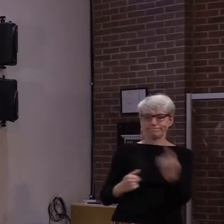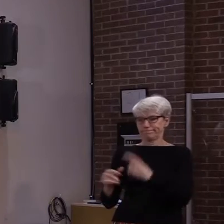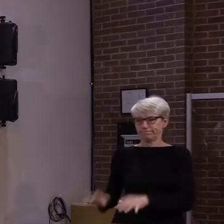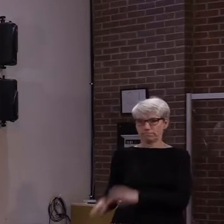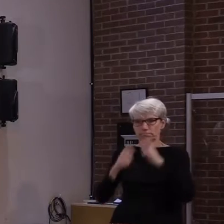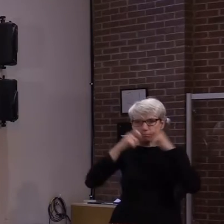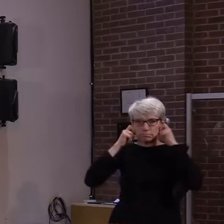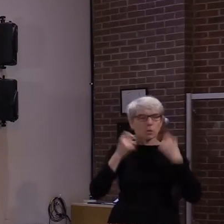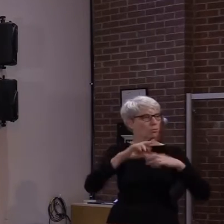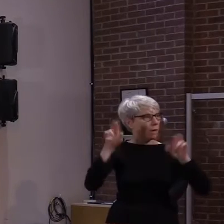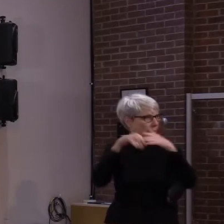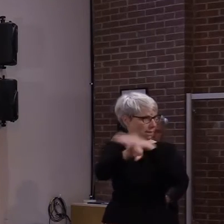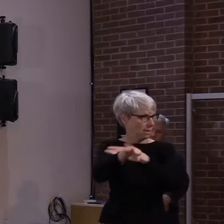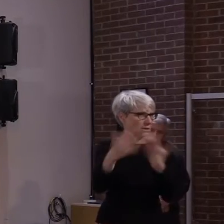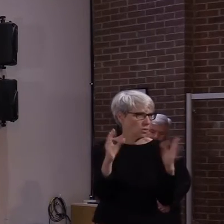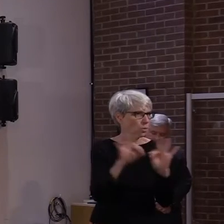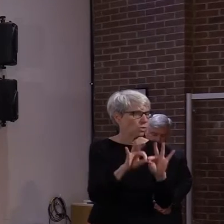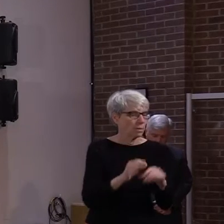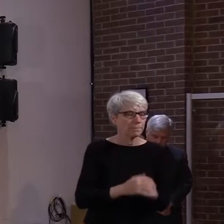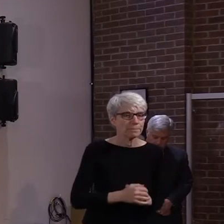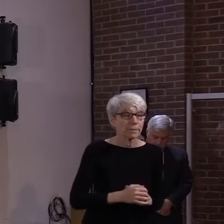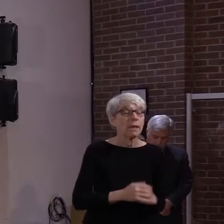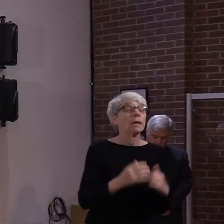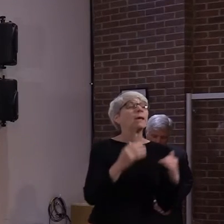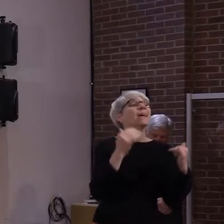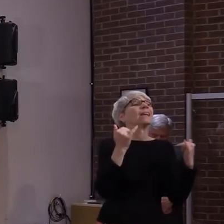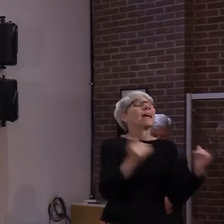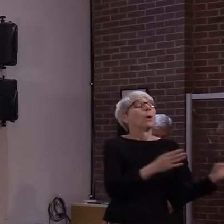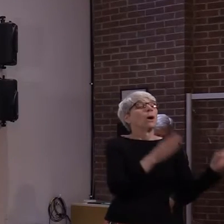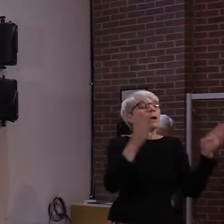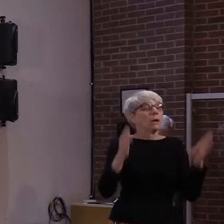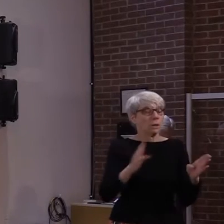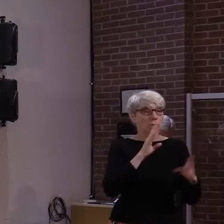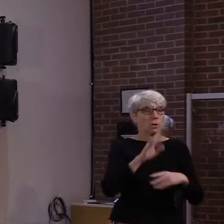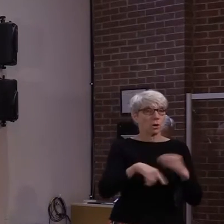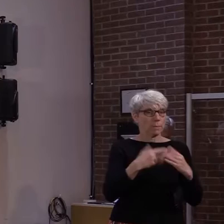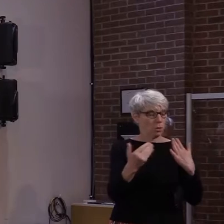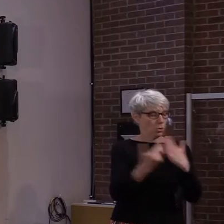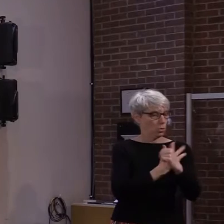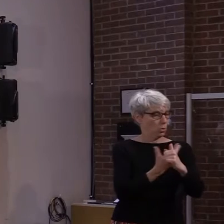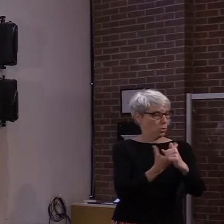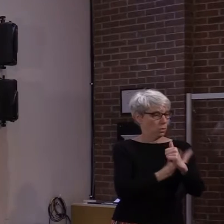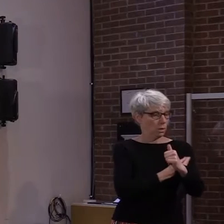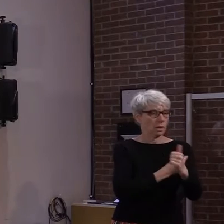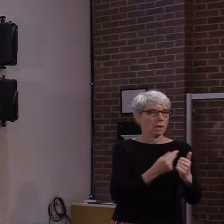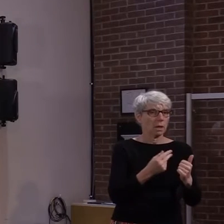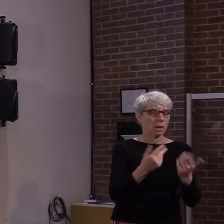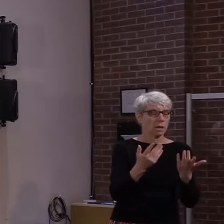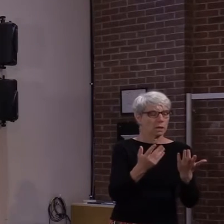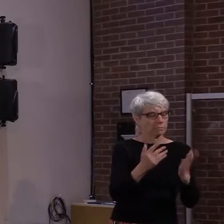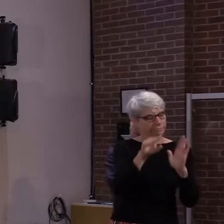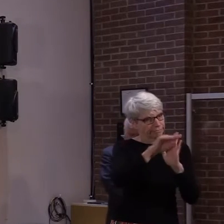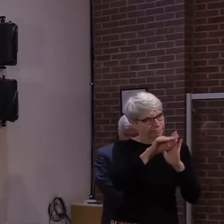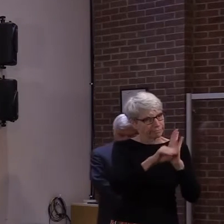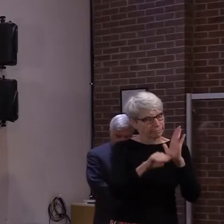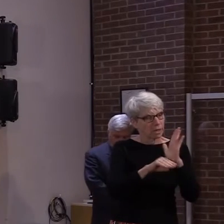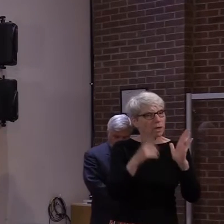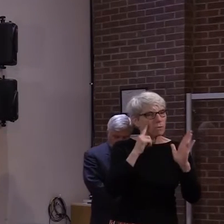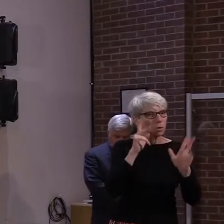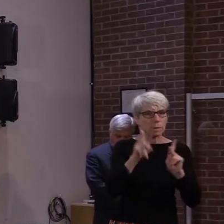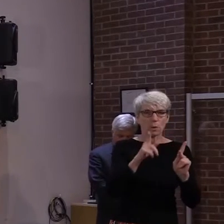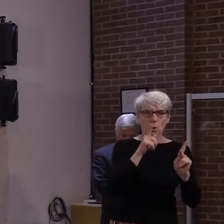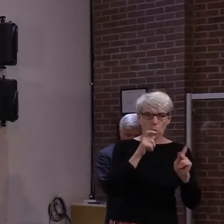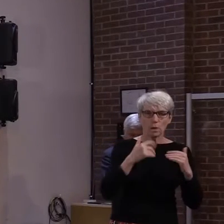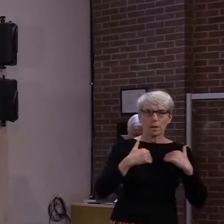want to summarize the new vaccine guidance for those who have disorders of their immune system. Last